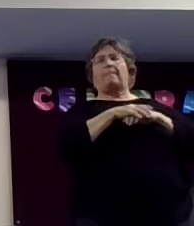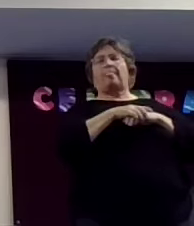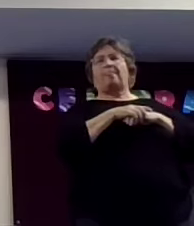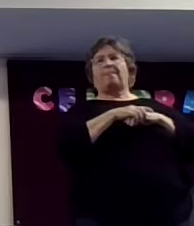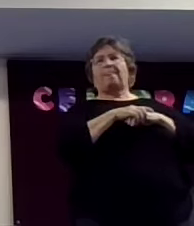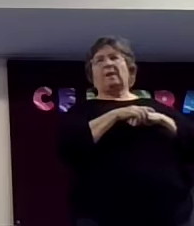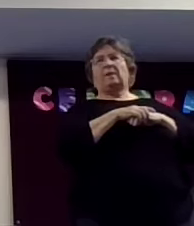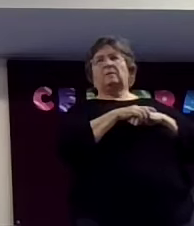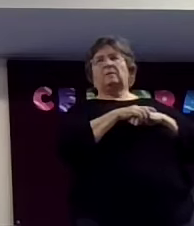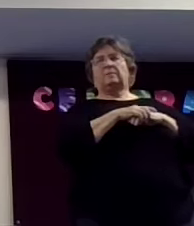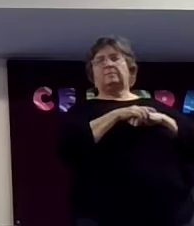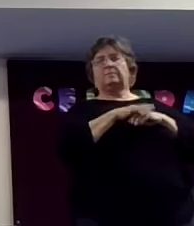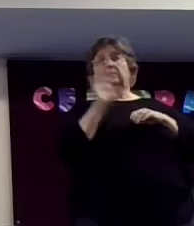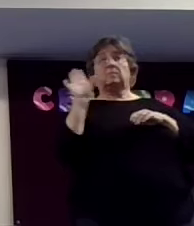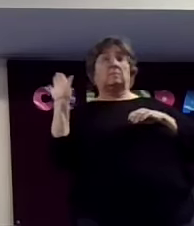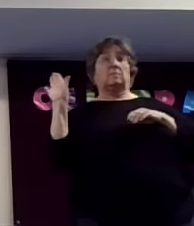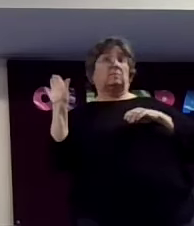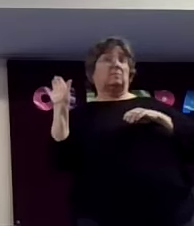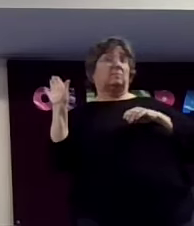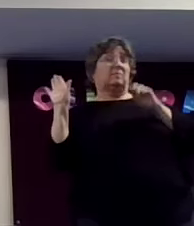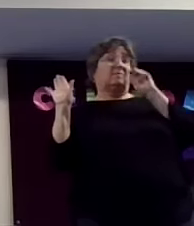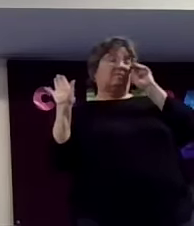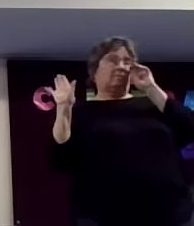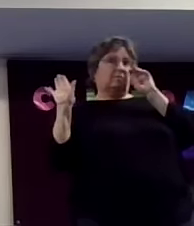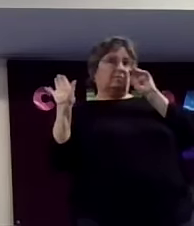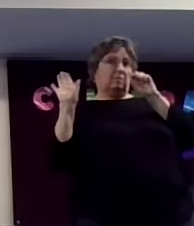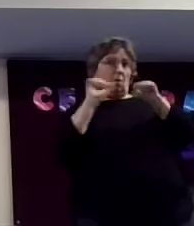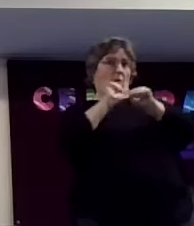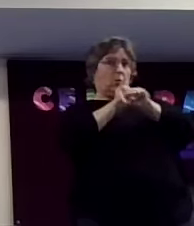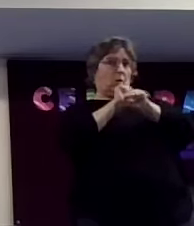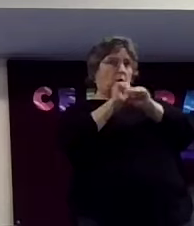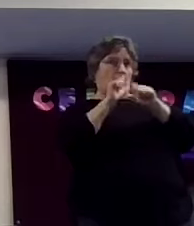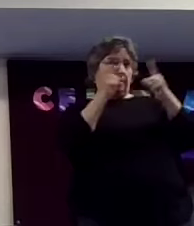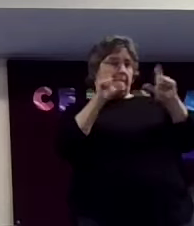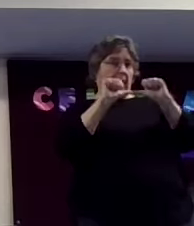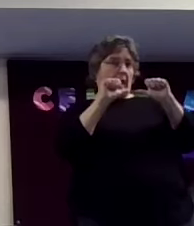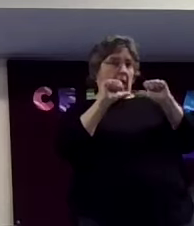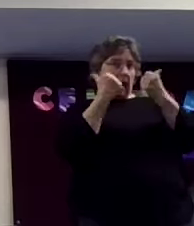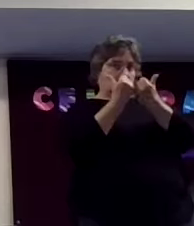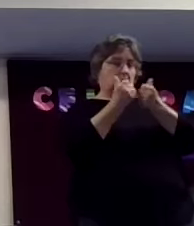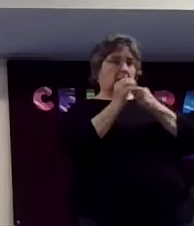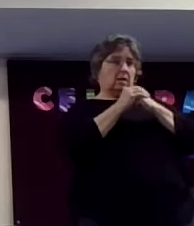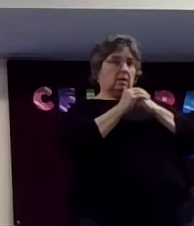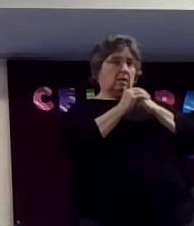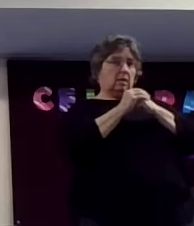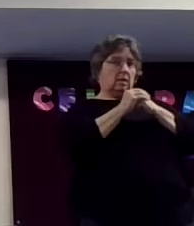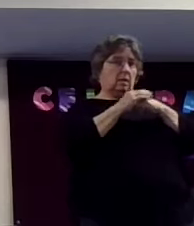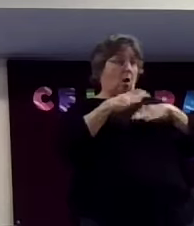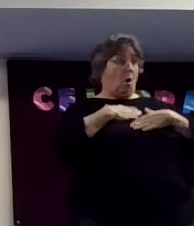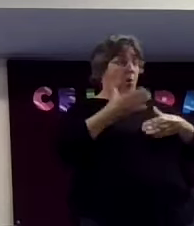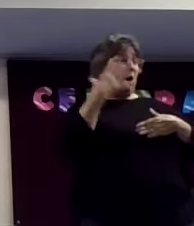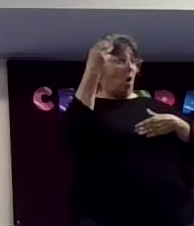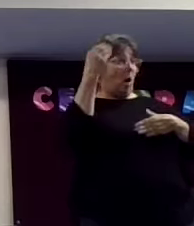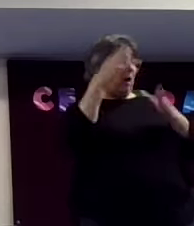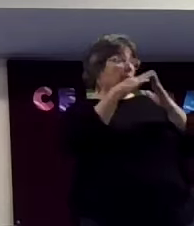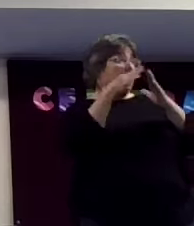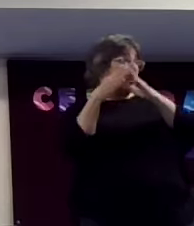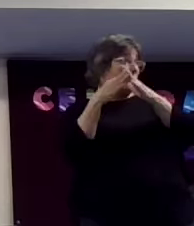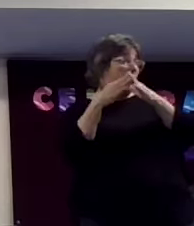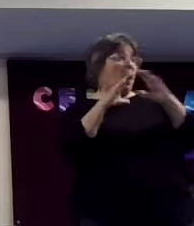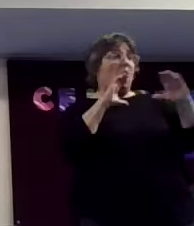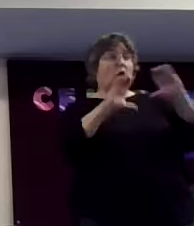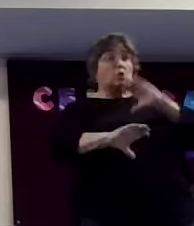Yes, ma'am. Besides you networking with these bigger agencies, are you willing to go out in the